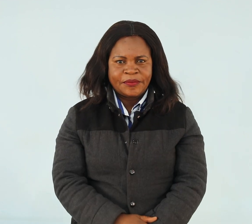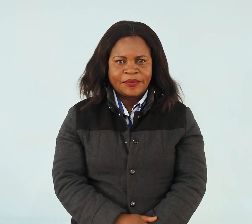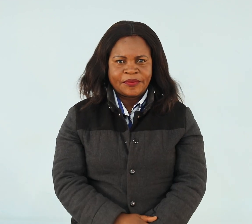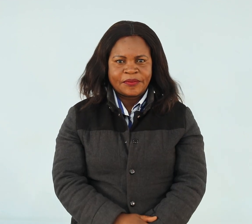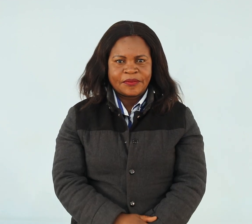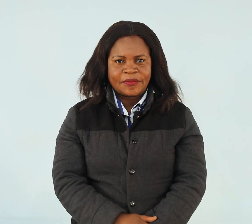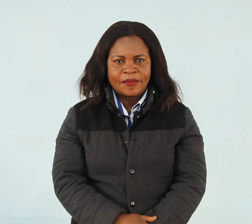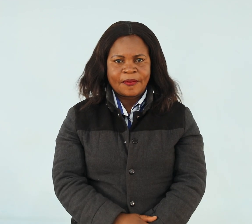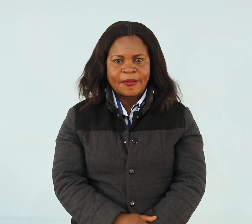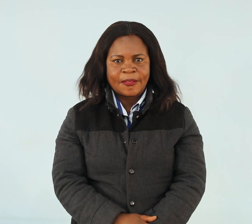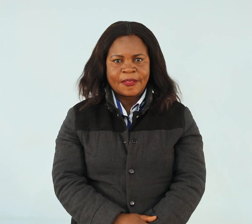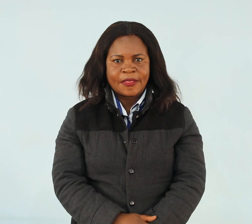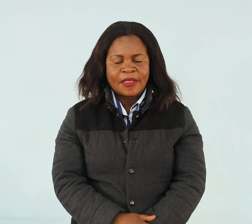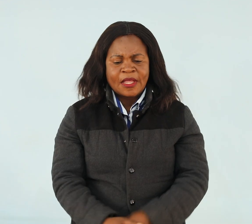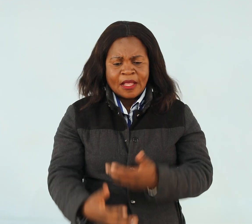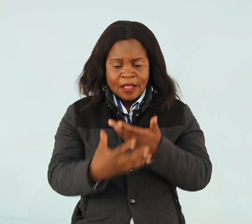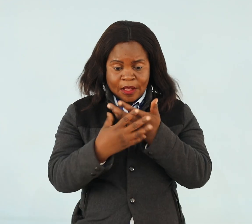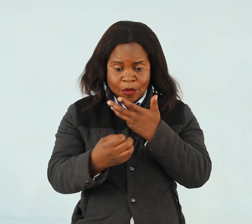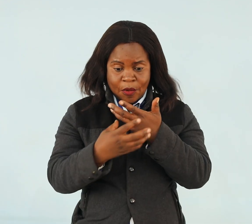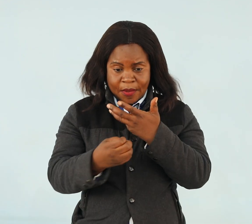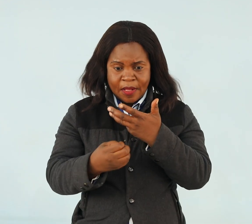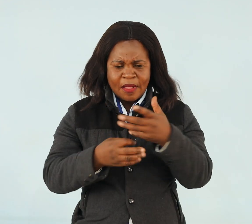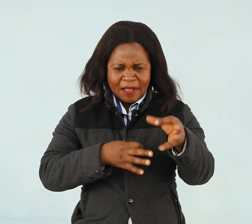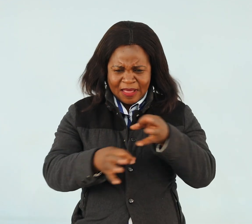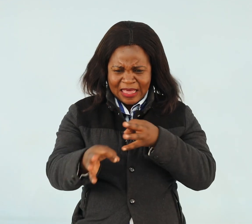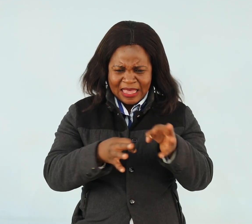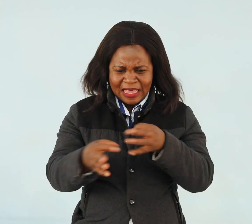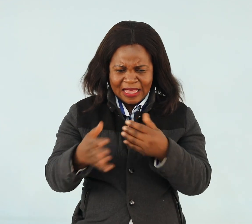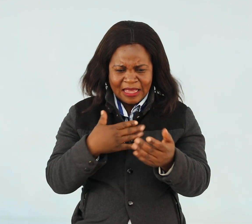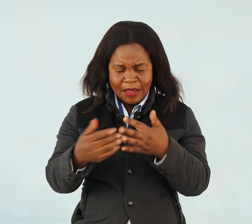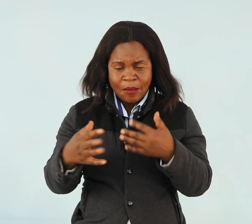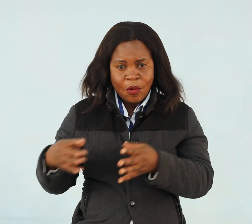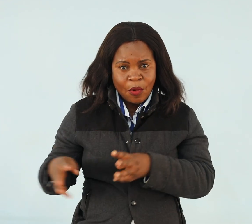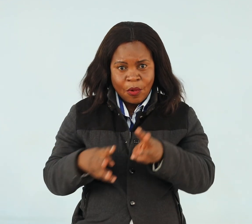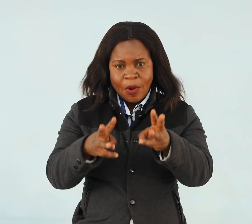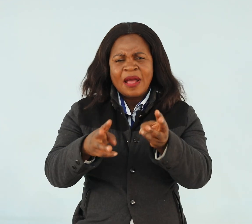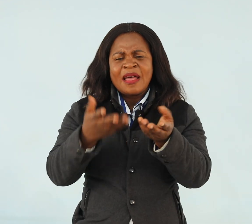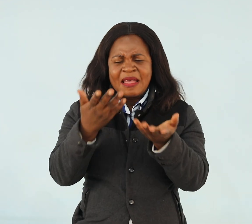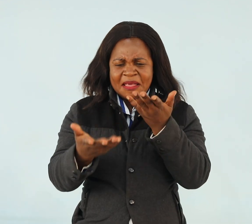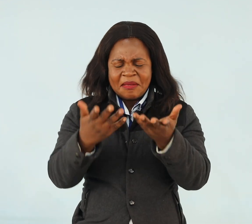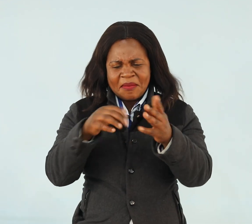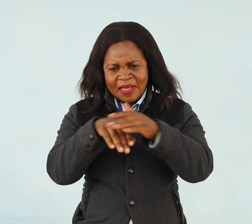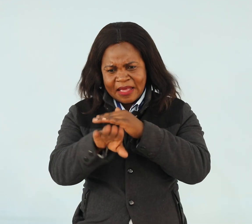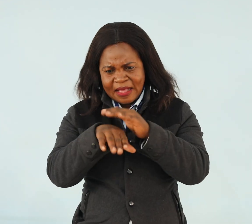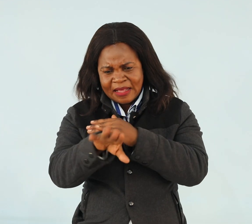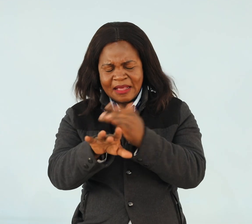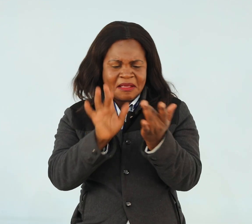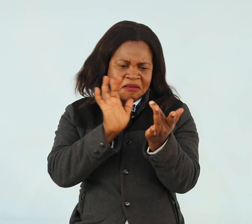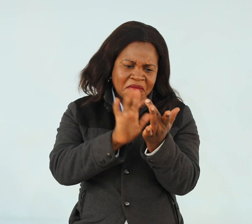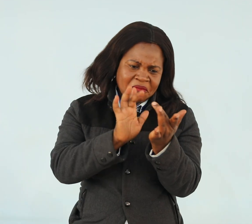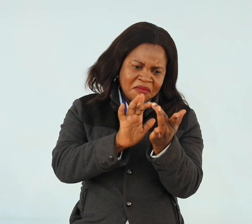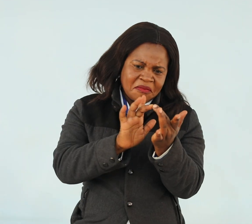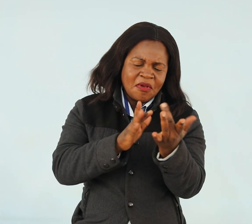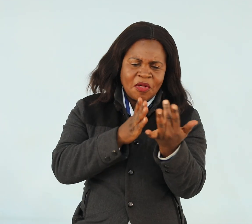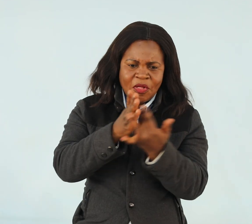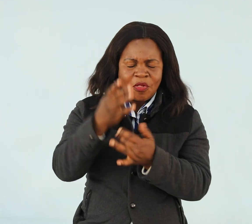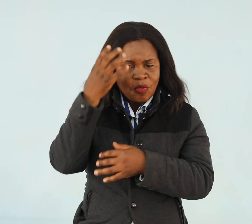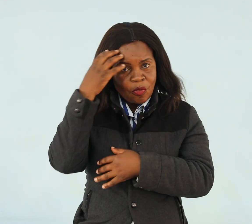Copies of the simplified version may be accessed electronically through the official website of